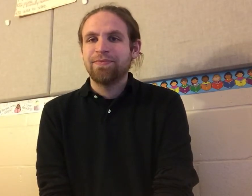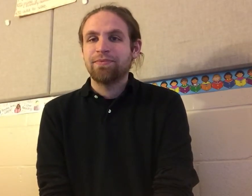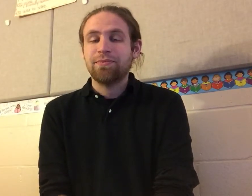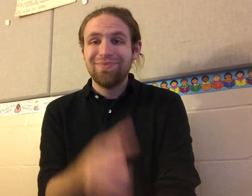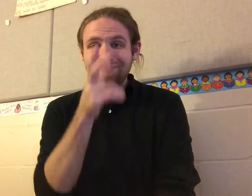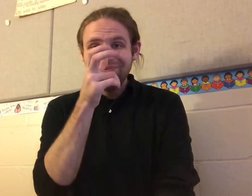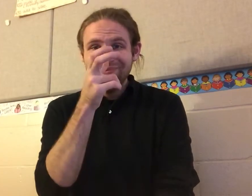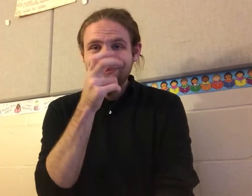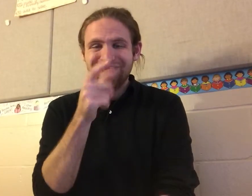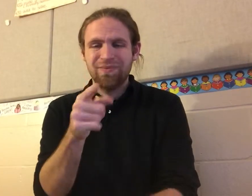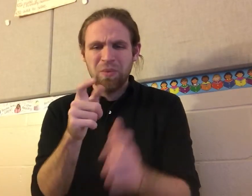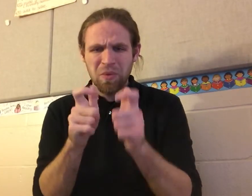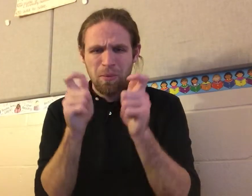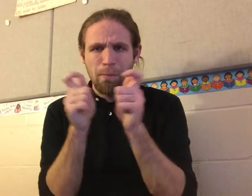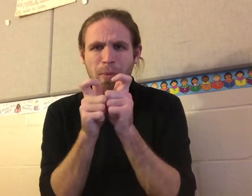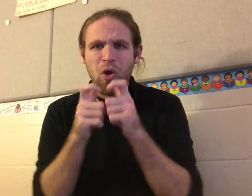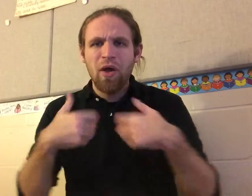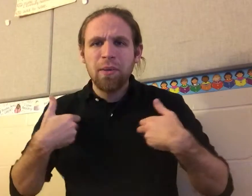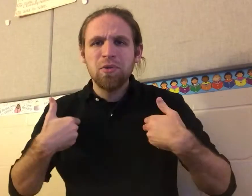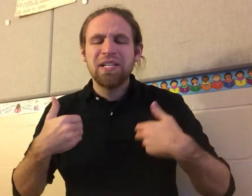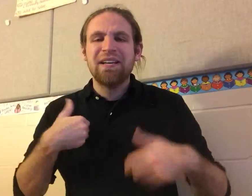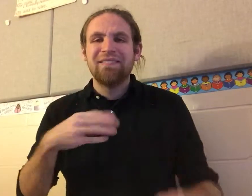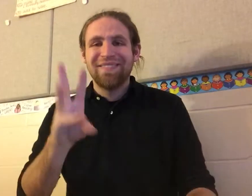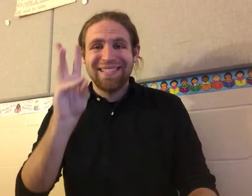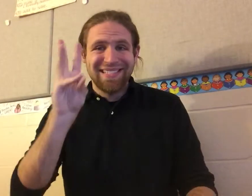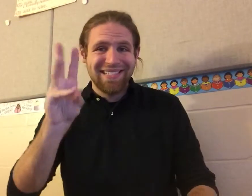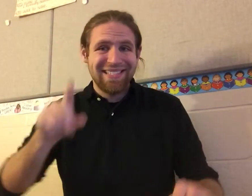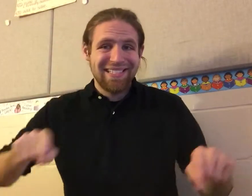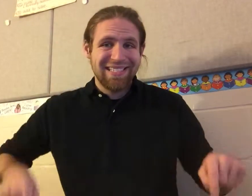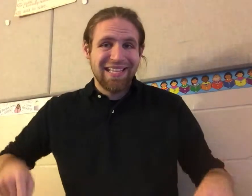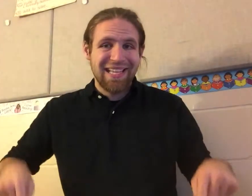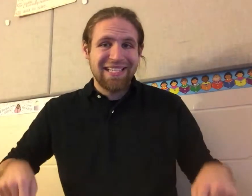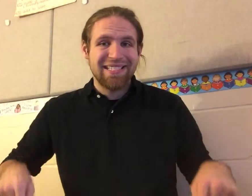Insects are small animals with 6 legs and 3 main body parts.